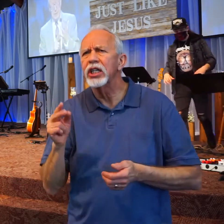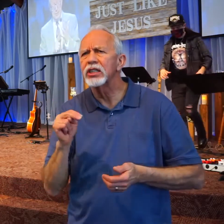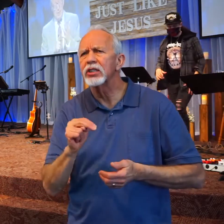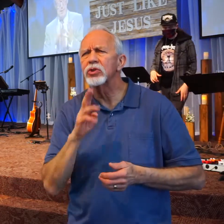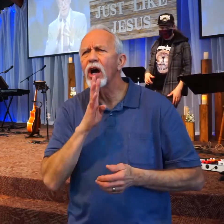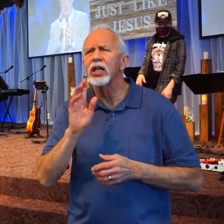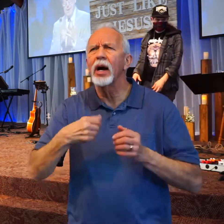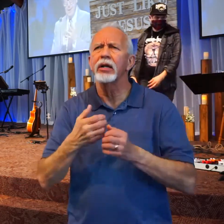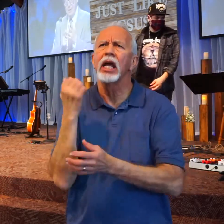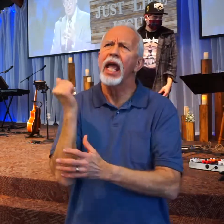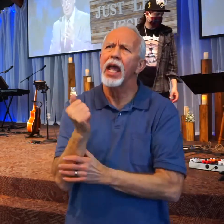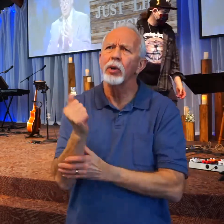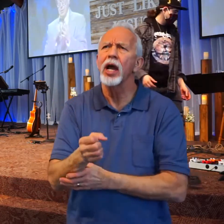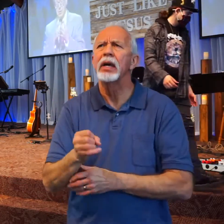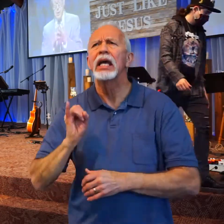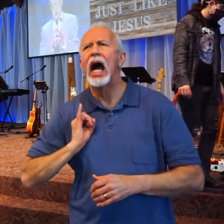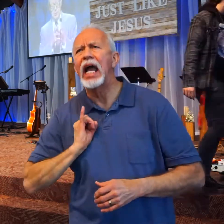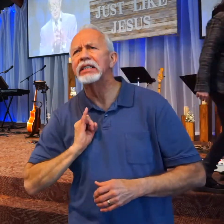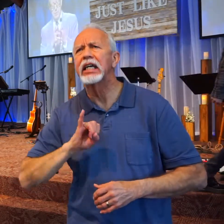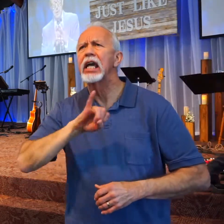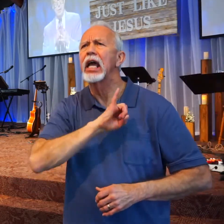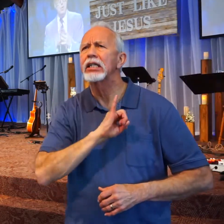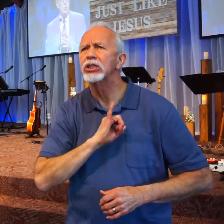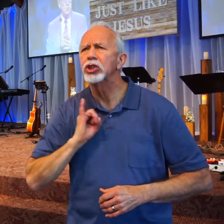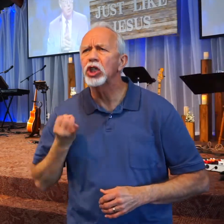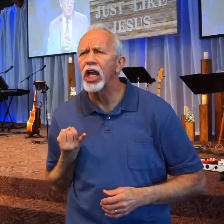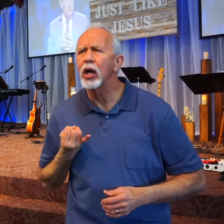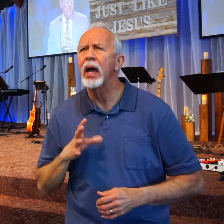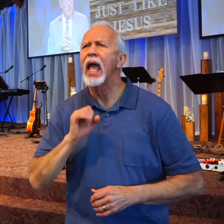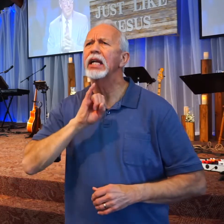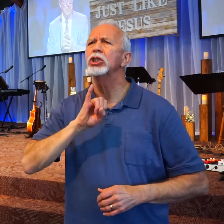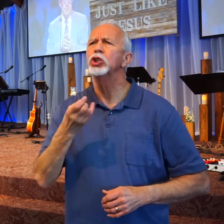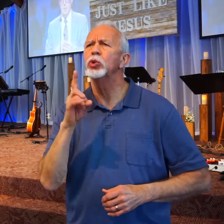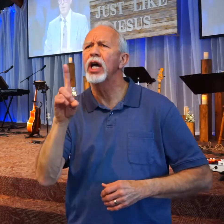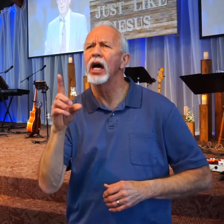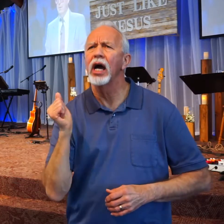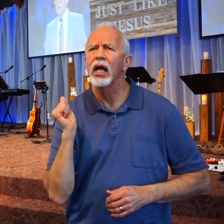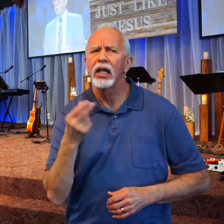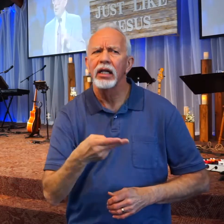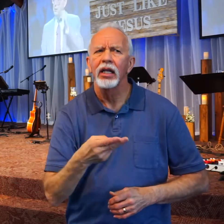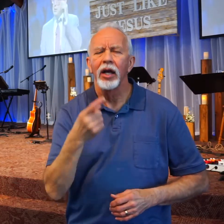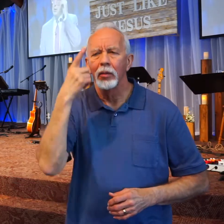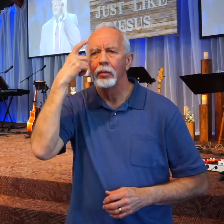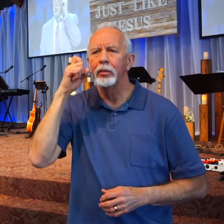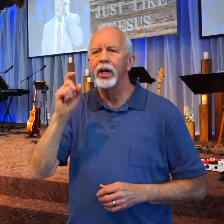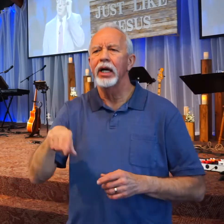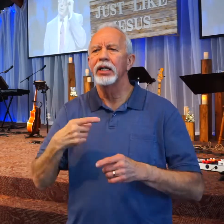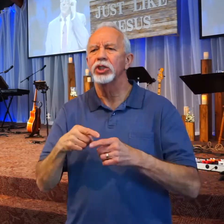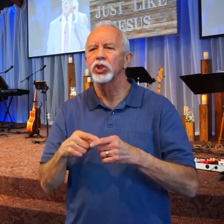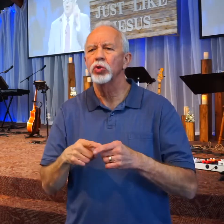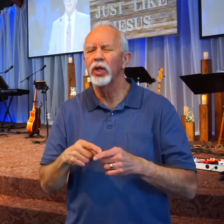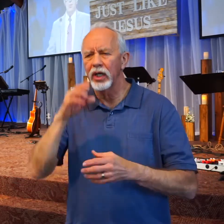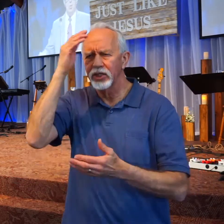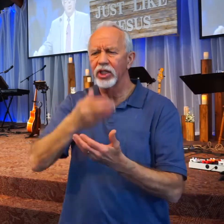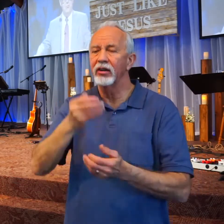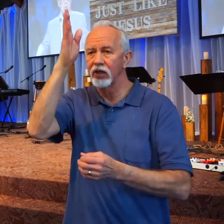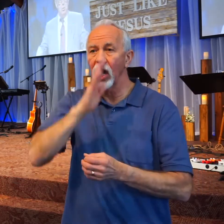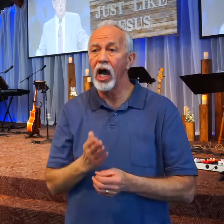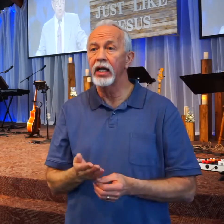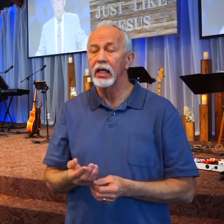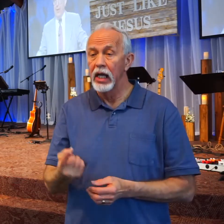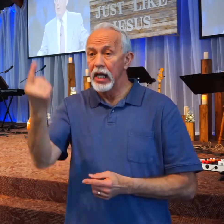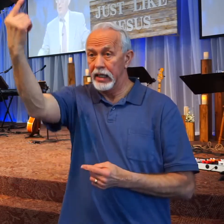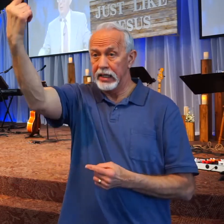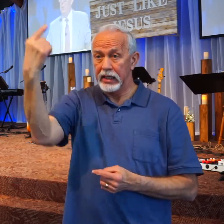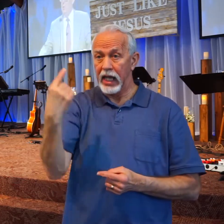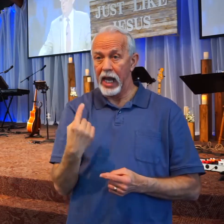about Abraham and Isaac and Jacob and Judah. Because when the Son of God stepped off the throne of the